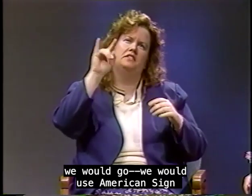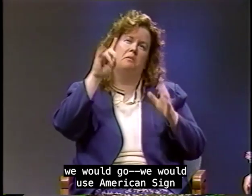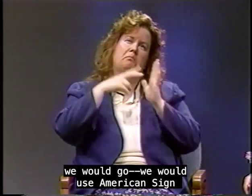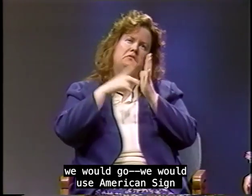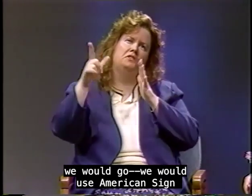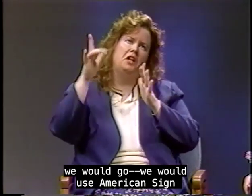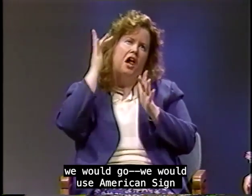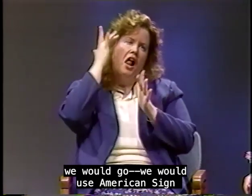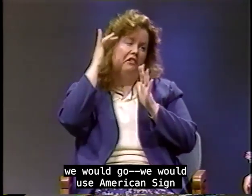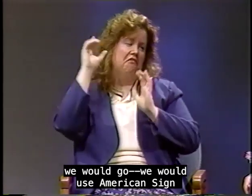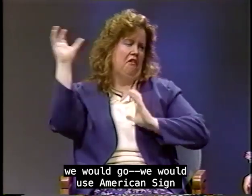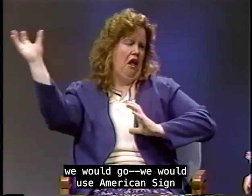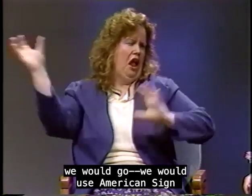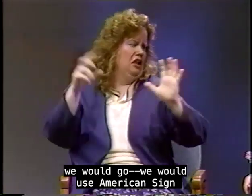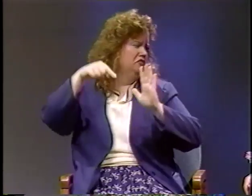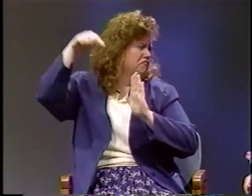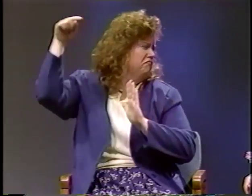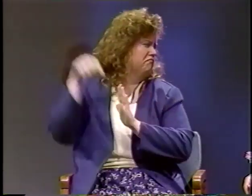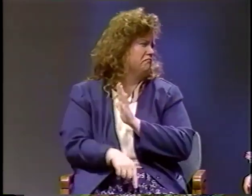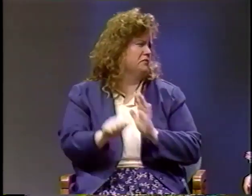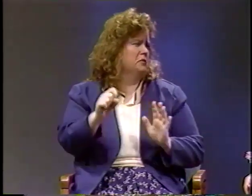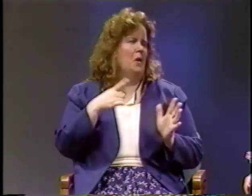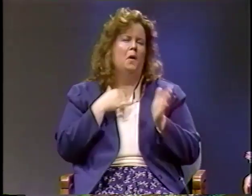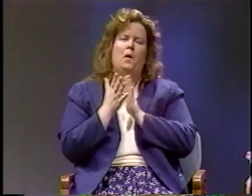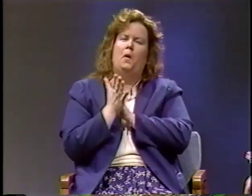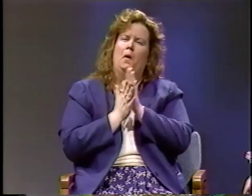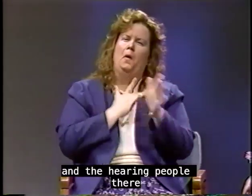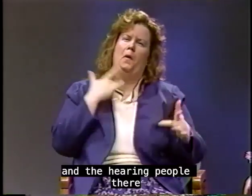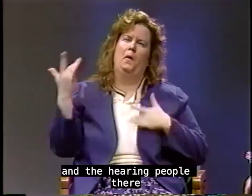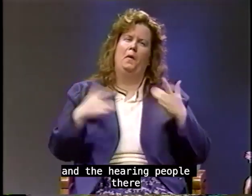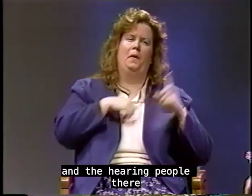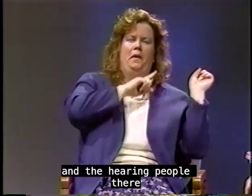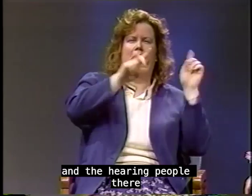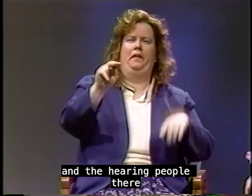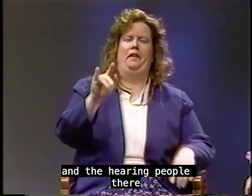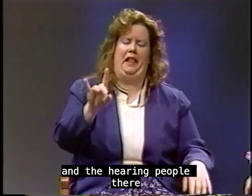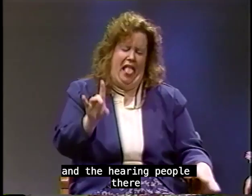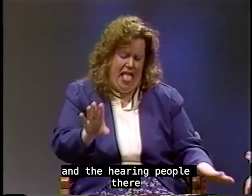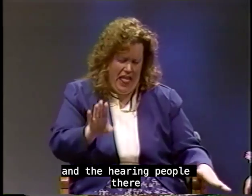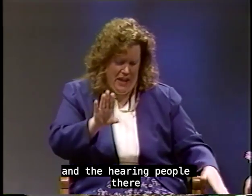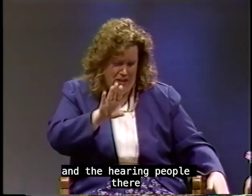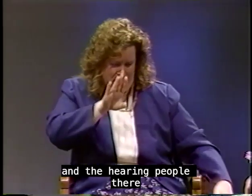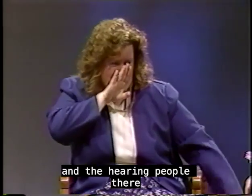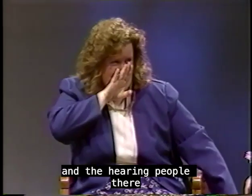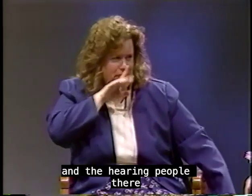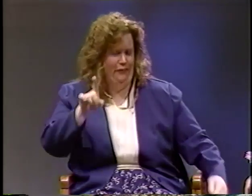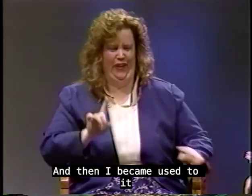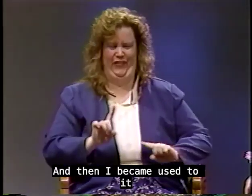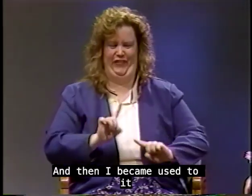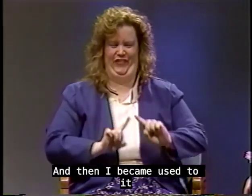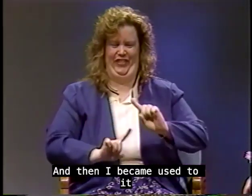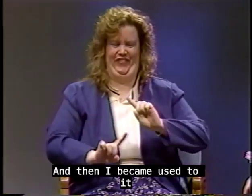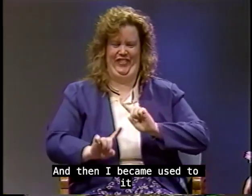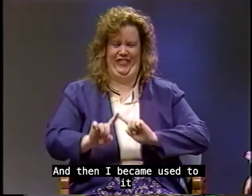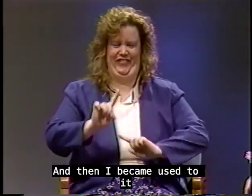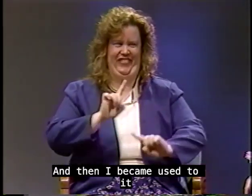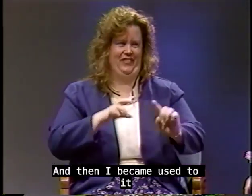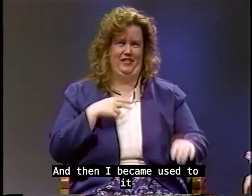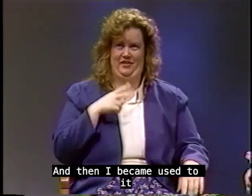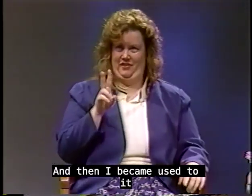use American Sign Language. And the hearing people there could also use that. And then I became used to it in California as well.